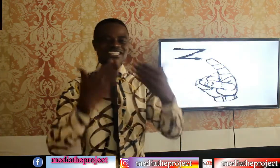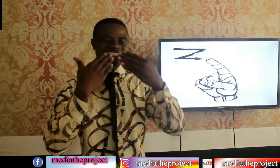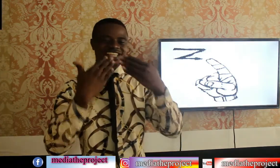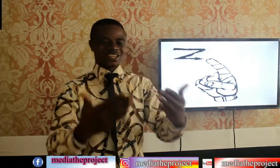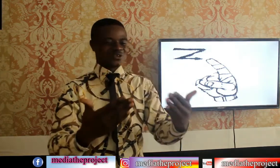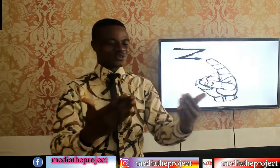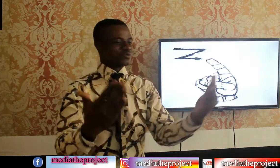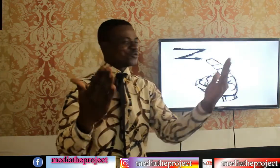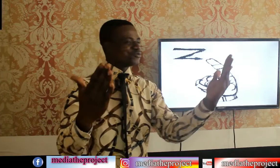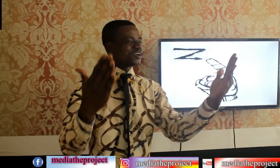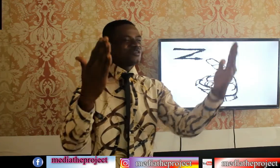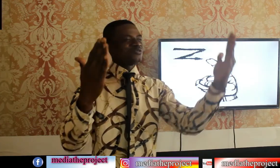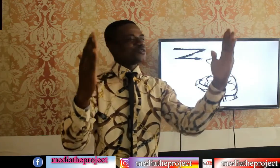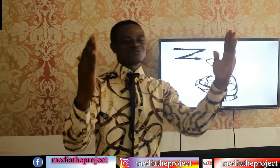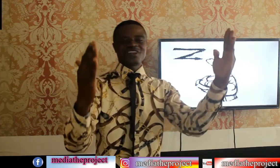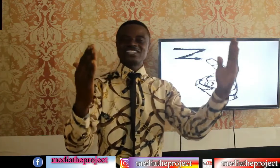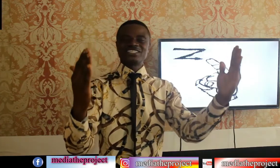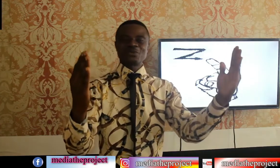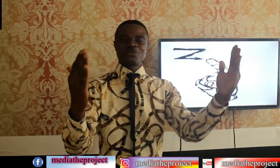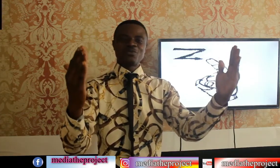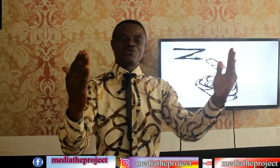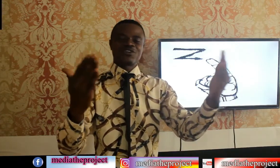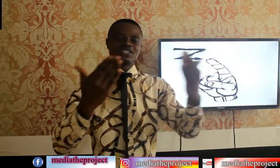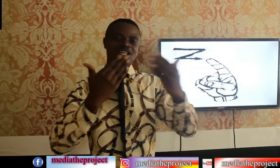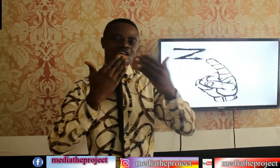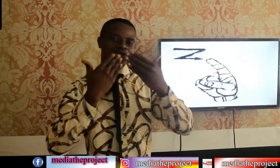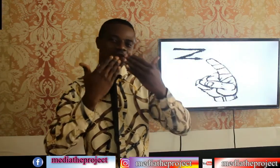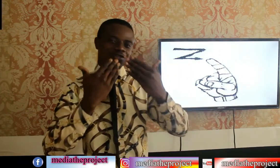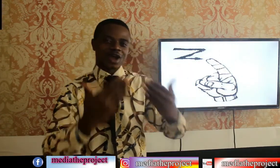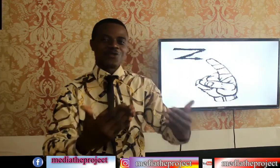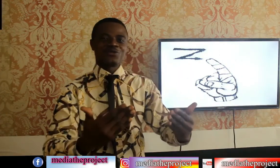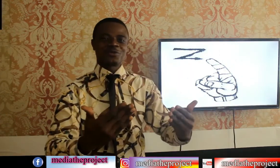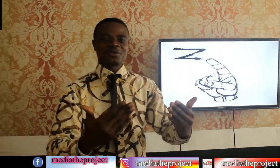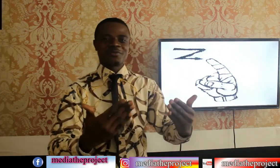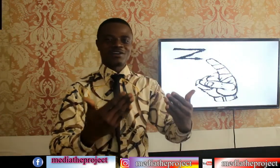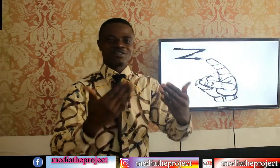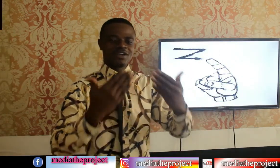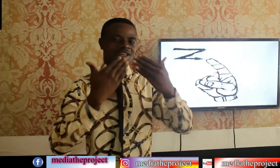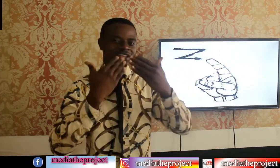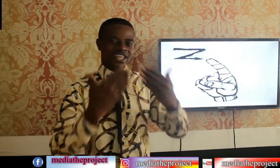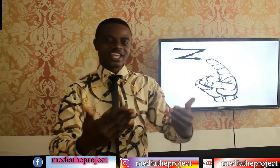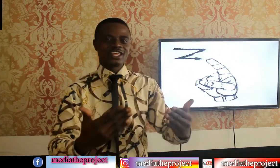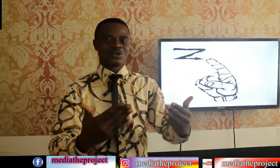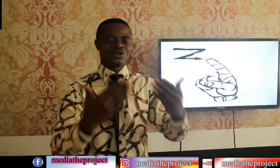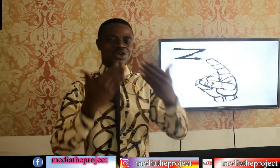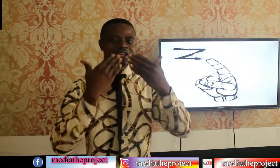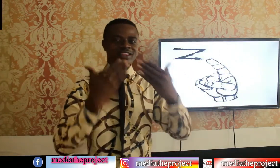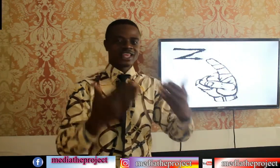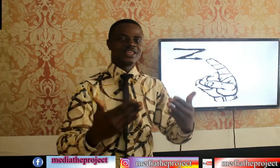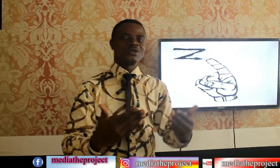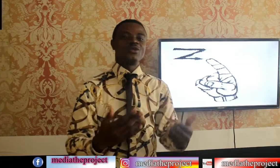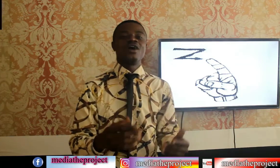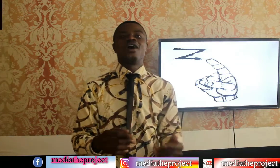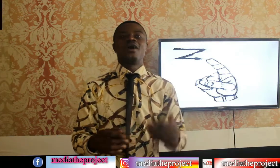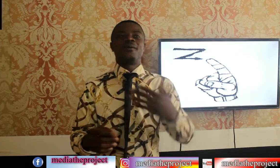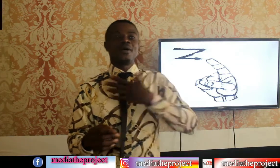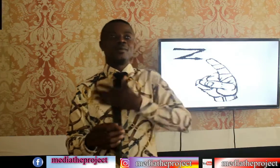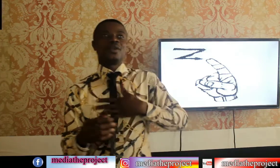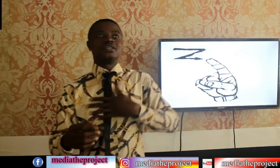this is thank you. You form flat hand shape with both hands, you move it away from the mouth. Thank you. Thank you.